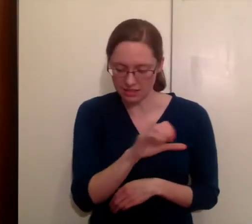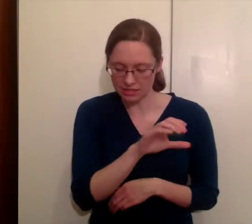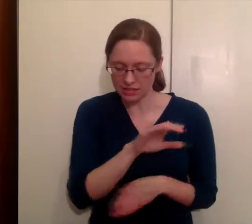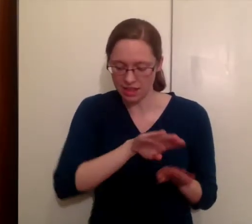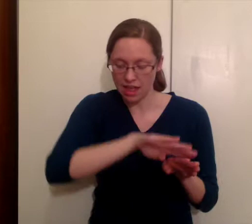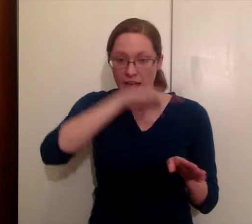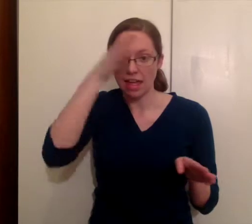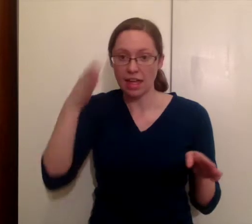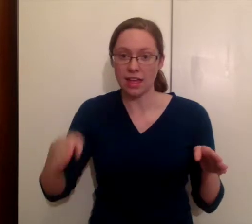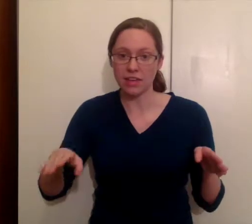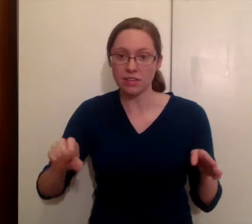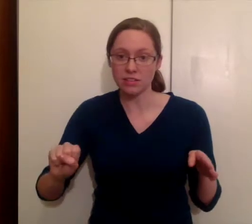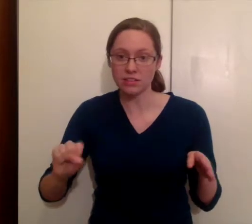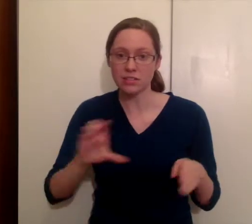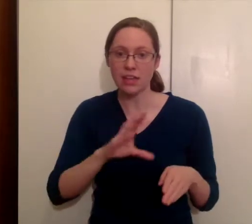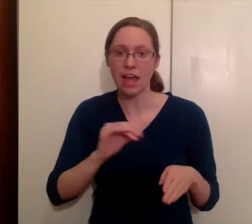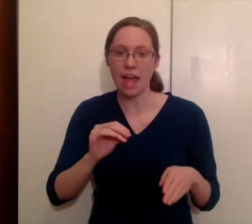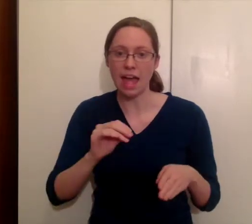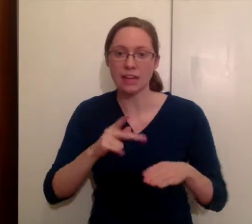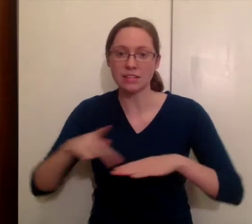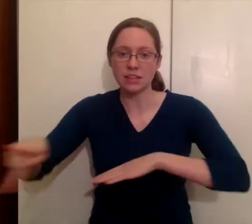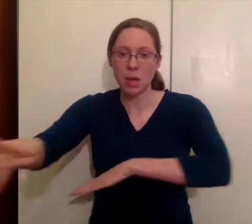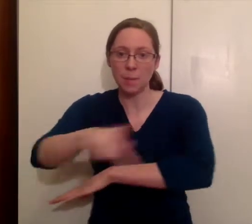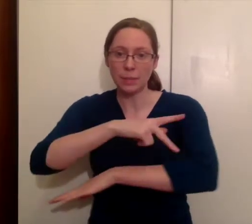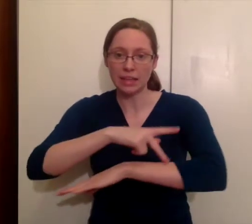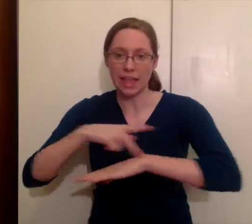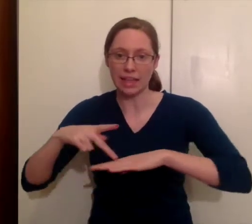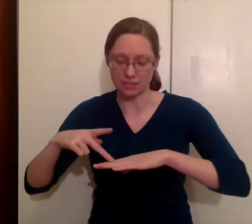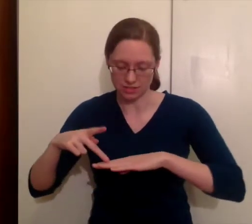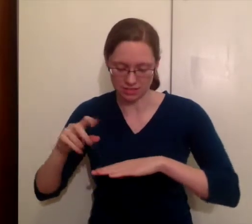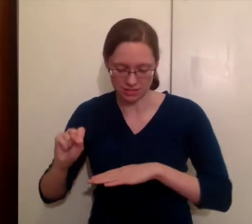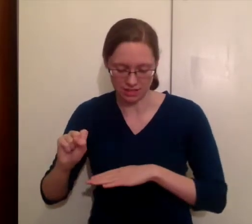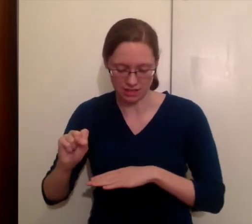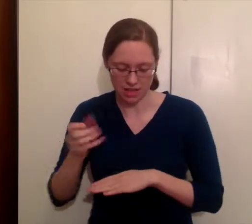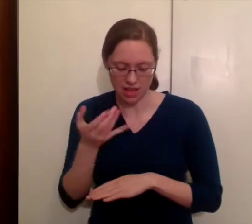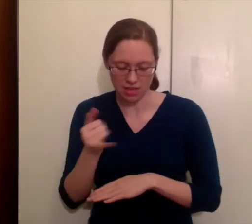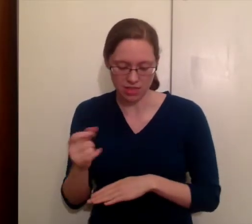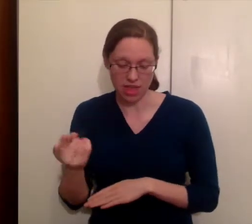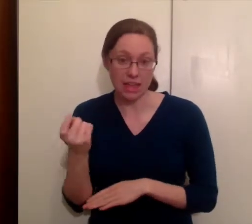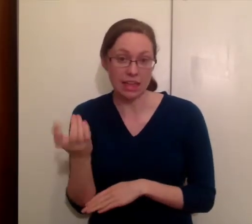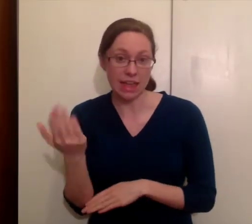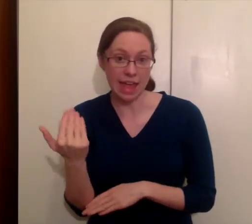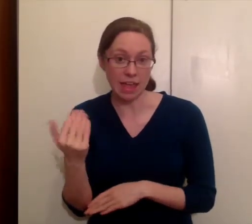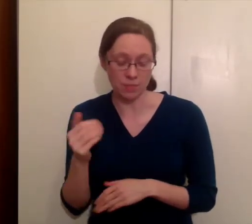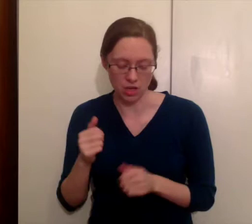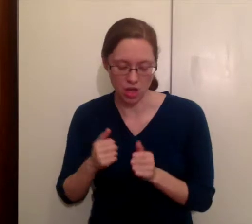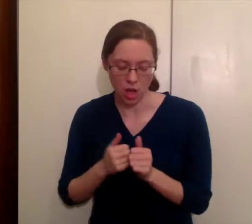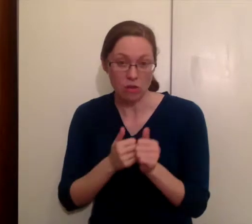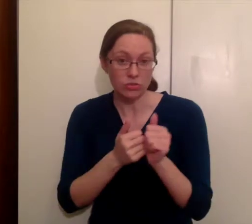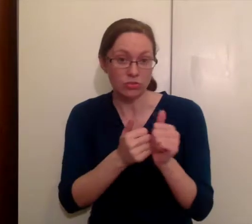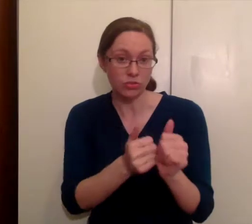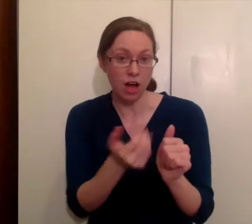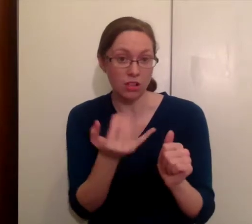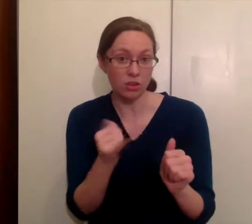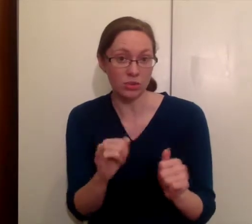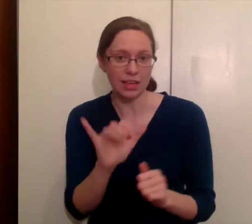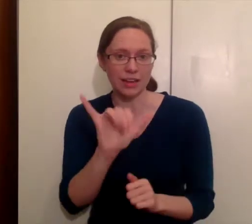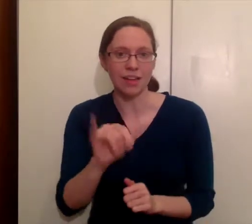mesas, hills and plains, they came, following